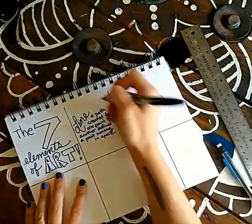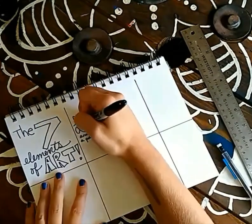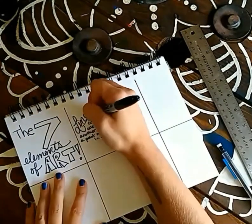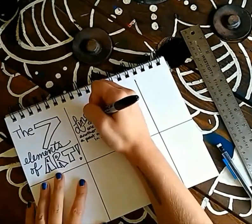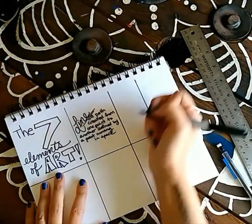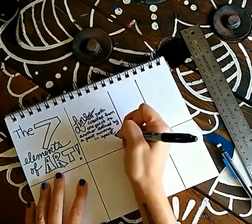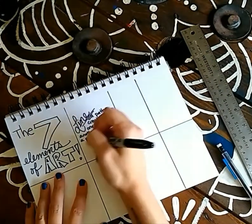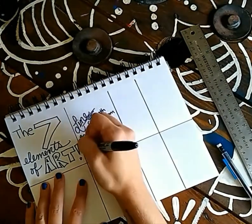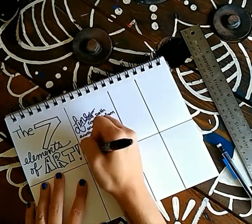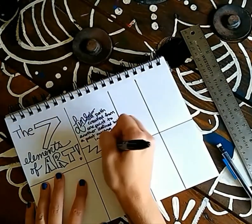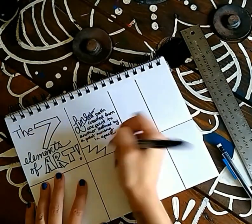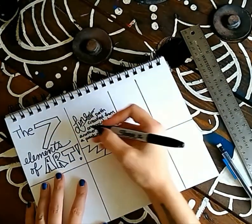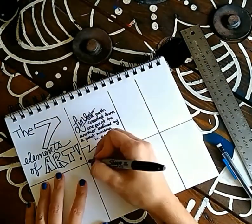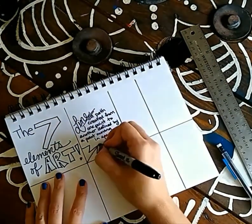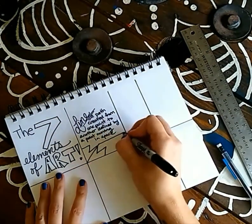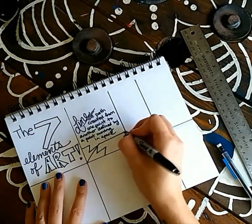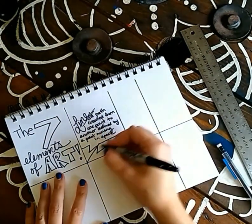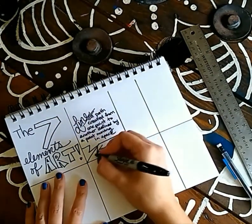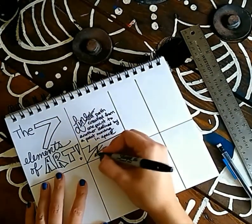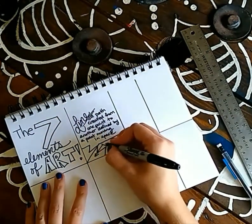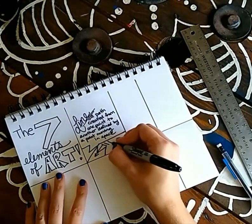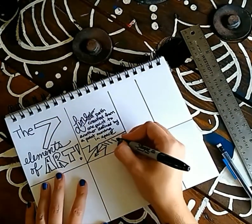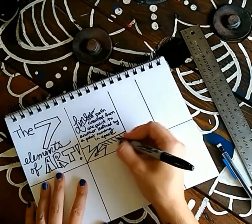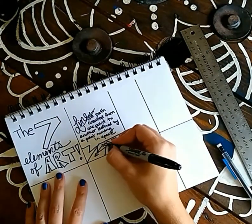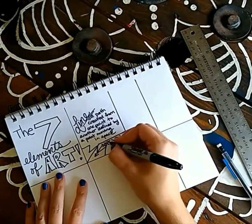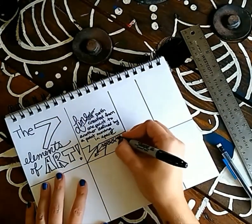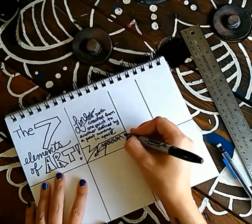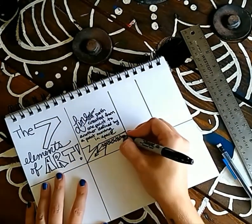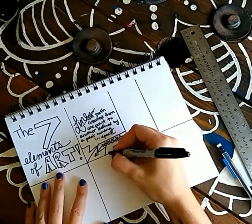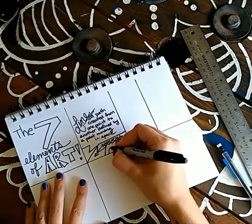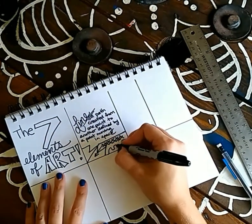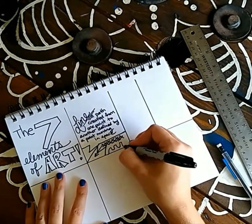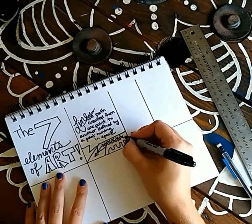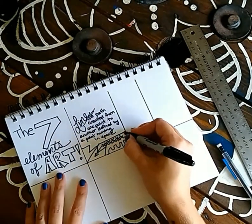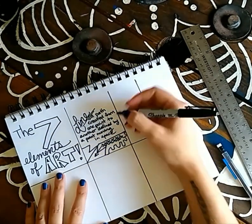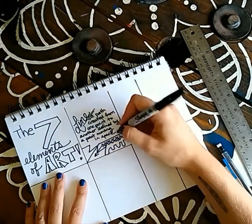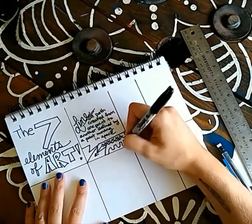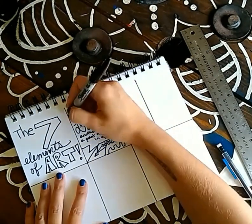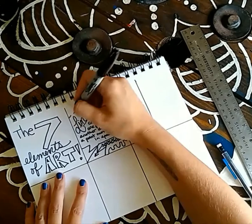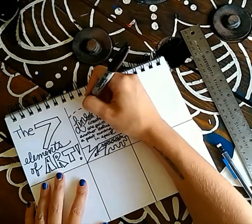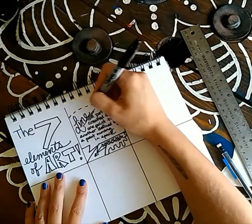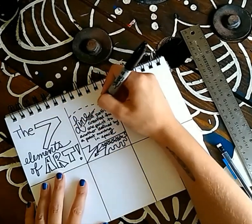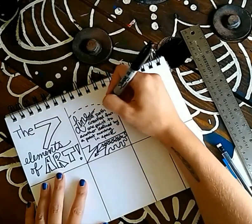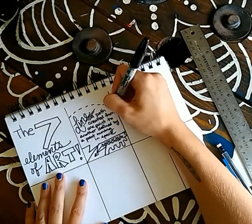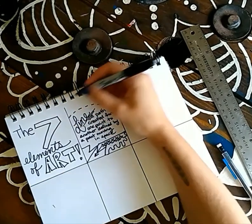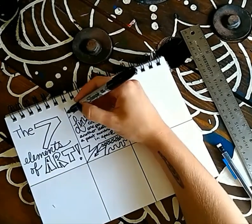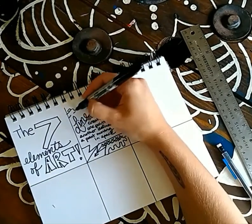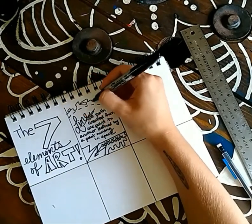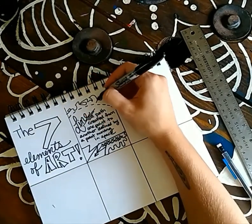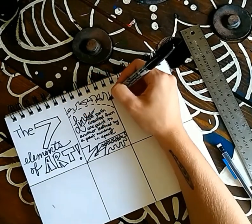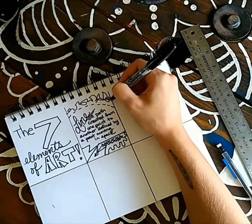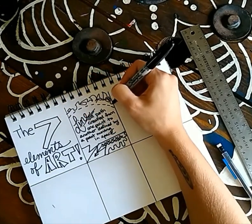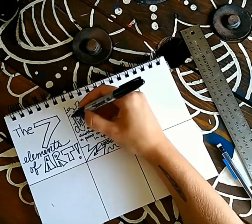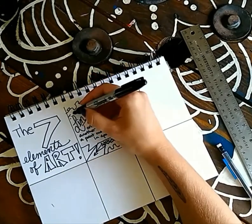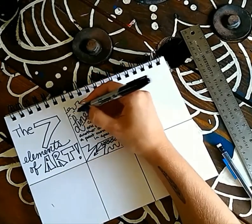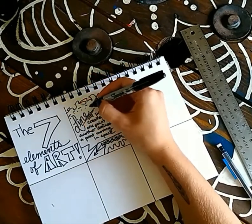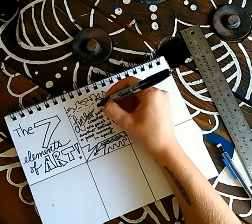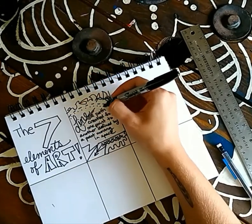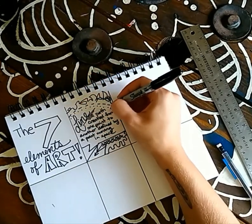fill up the box. So, for example, lines are wavy, curved, straight, zigzag. Remember